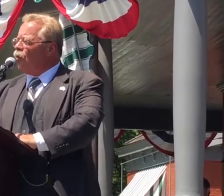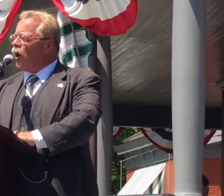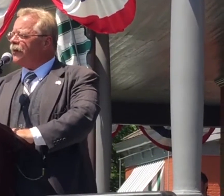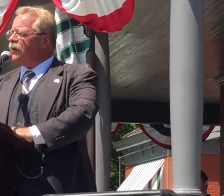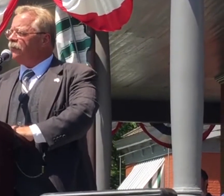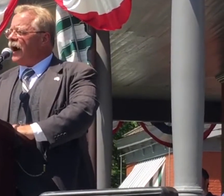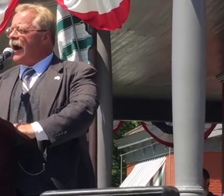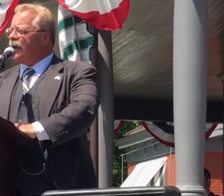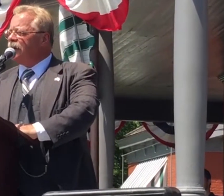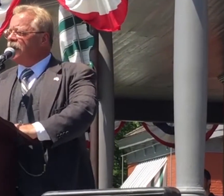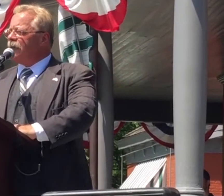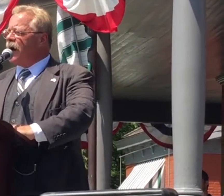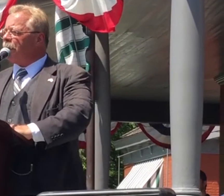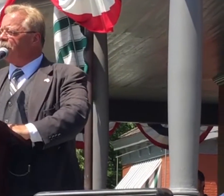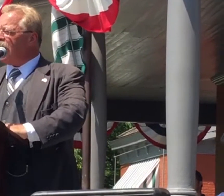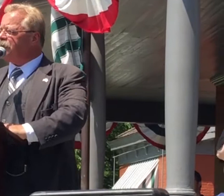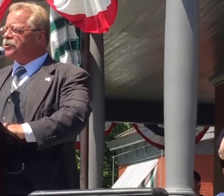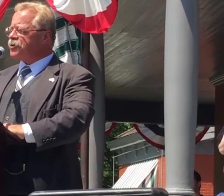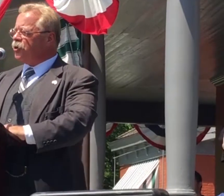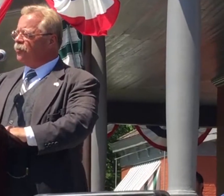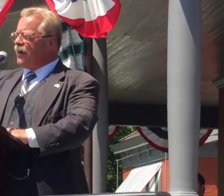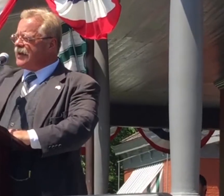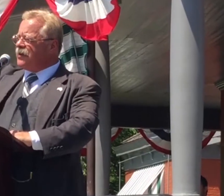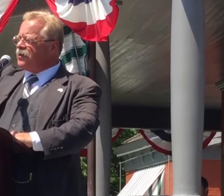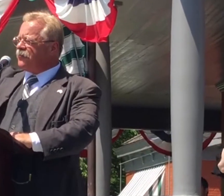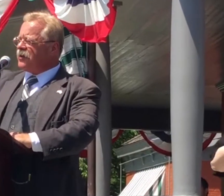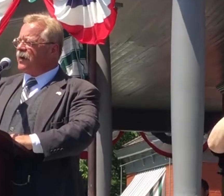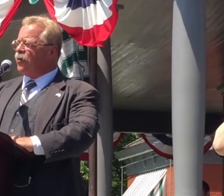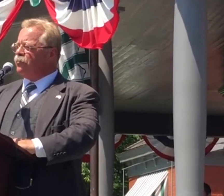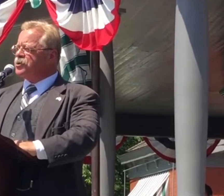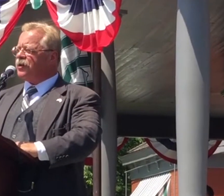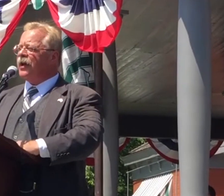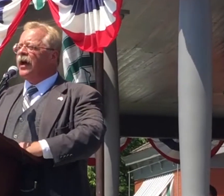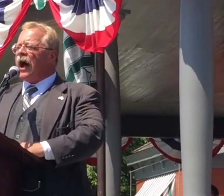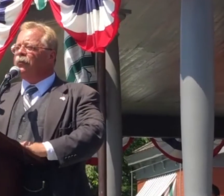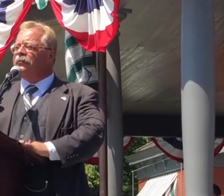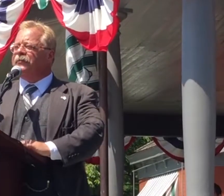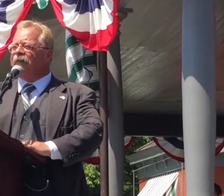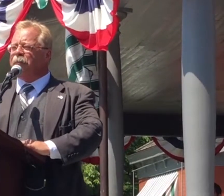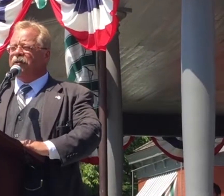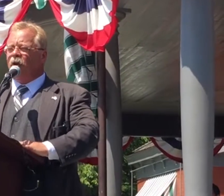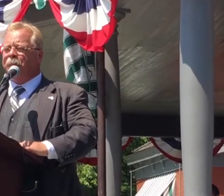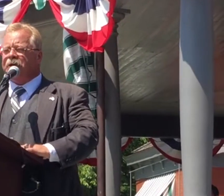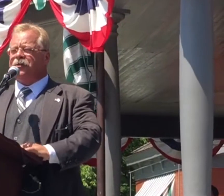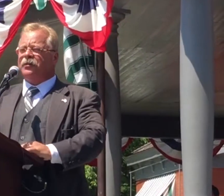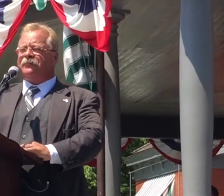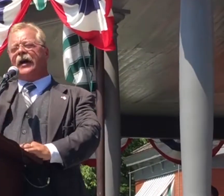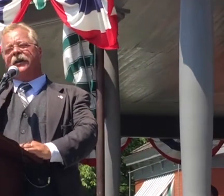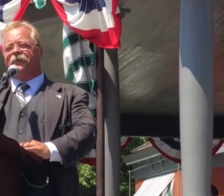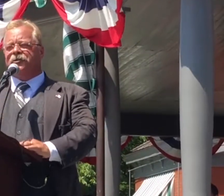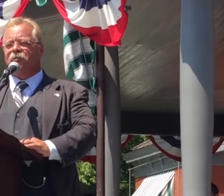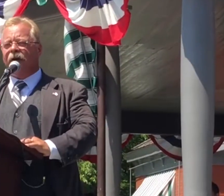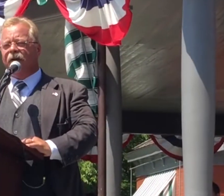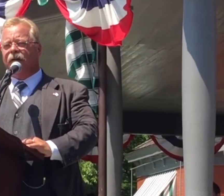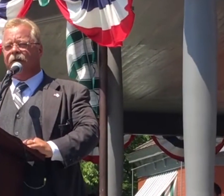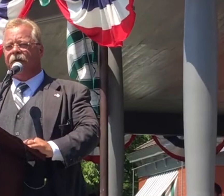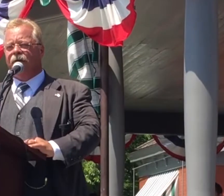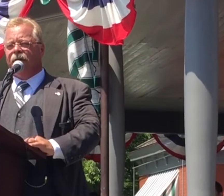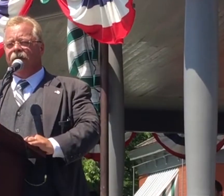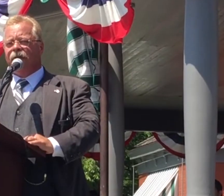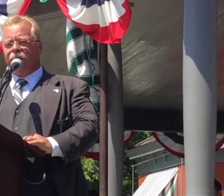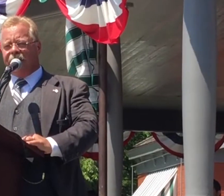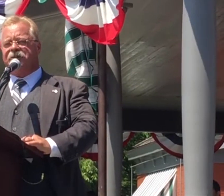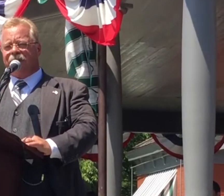place. What if I had given up after such a humiliating defeat in my home city? I would have never been your president, fighting